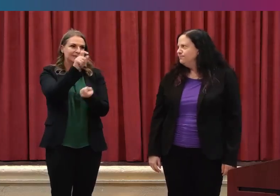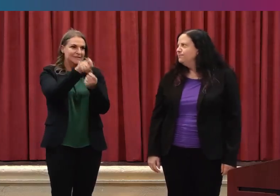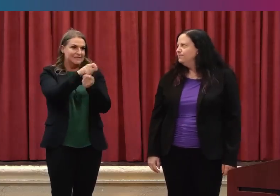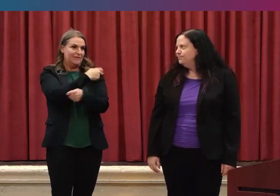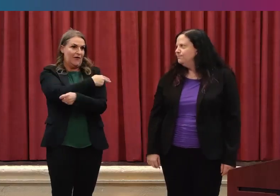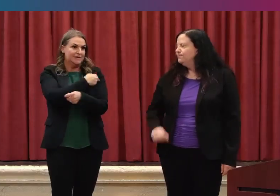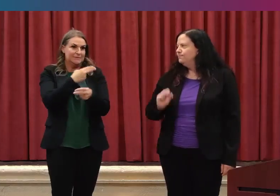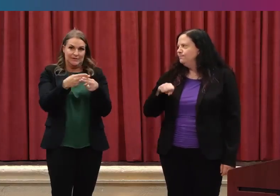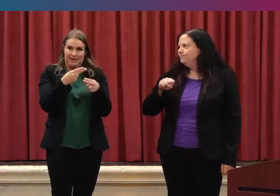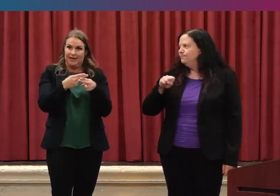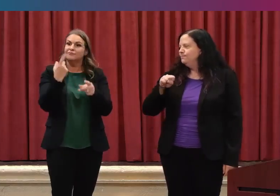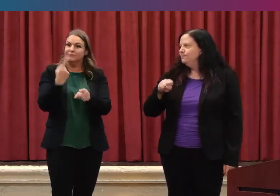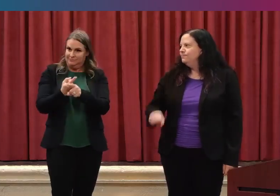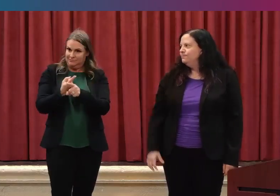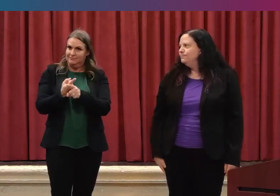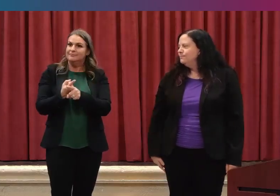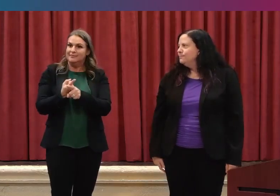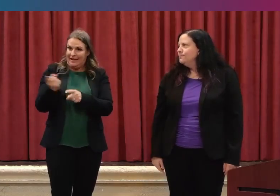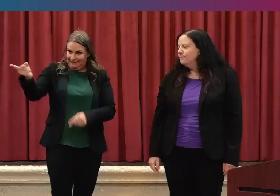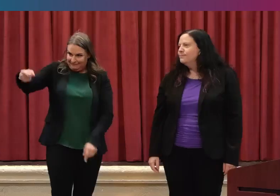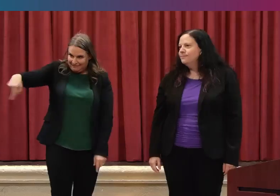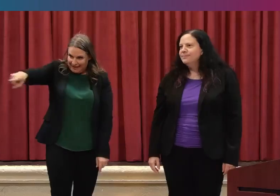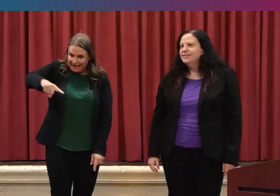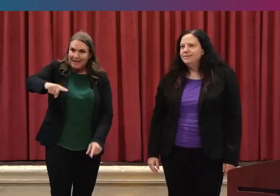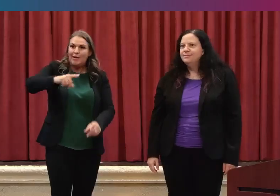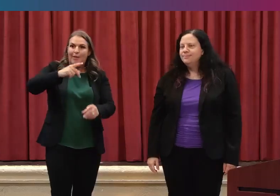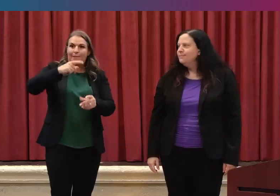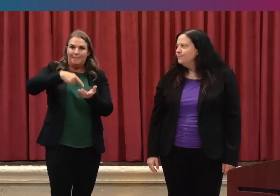Kaiser, which is the specific hospital name in the area.